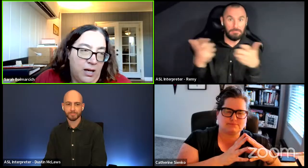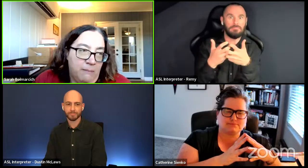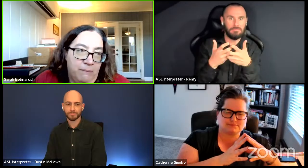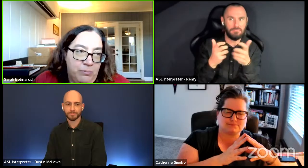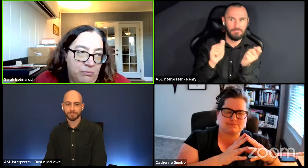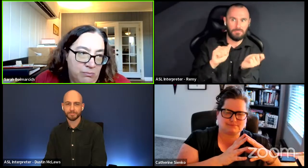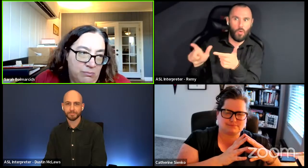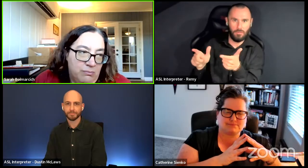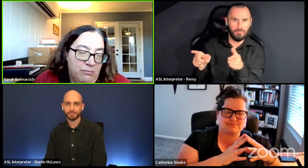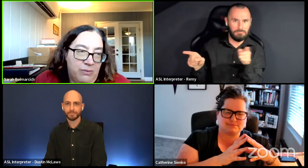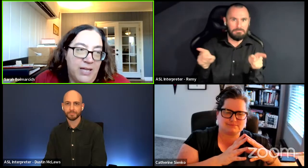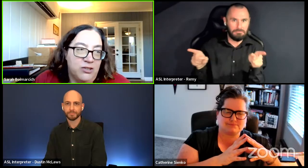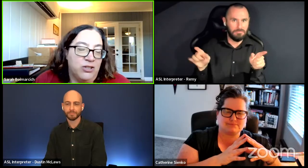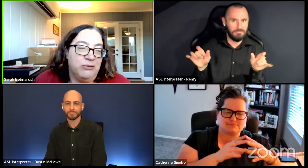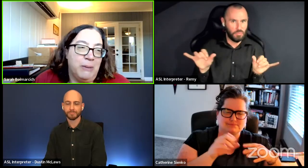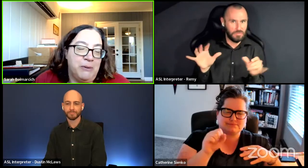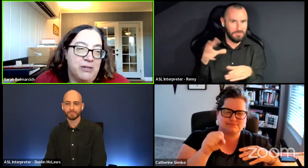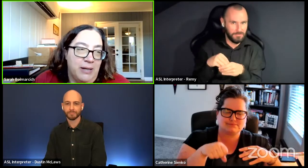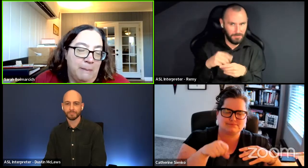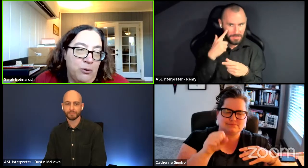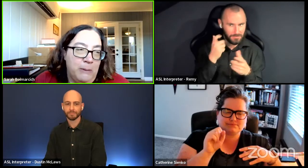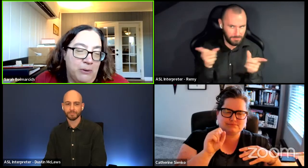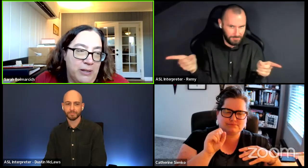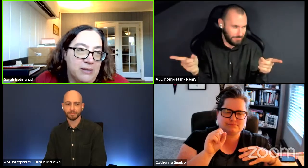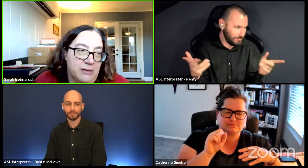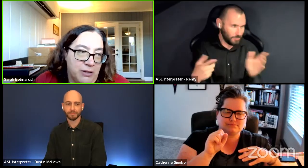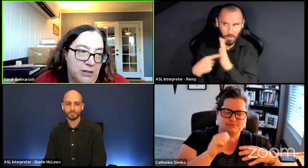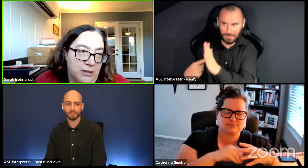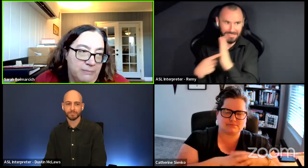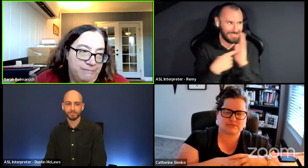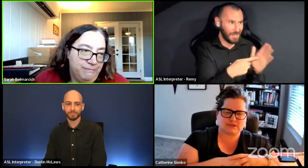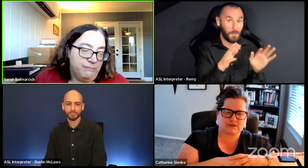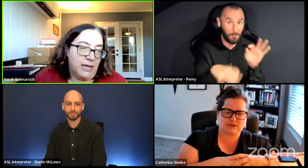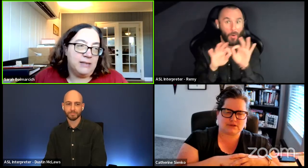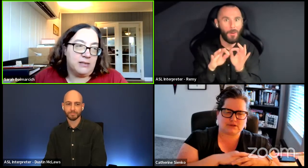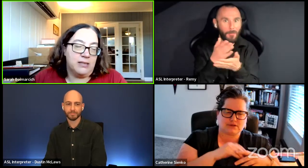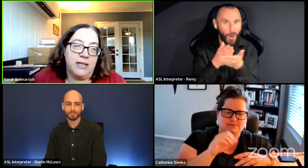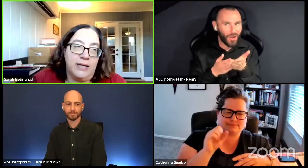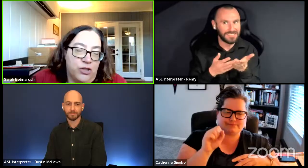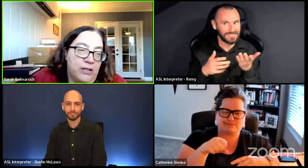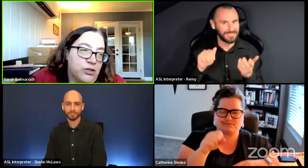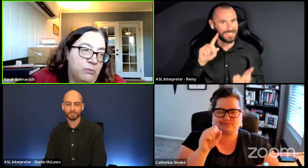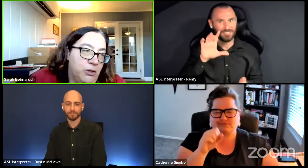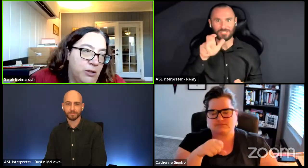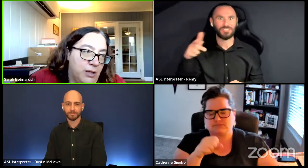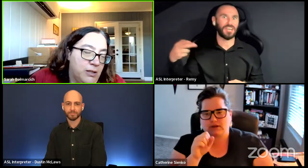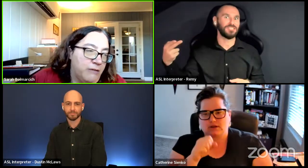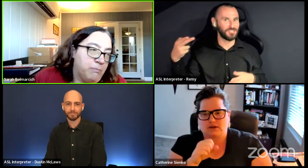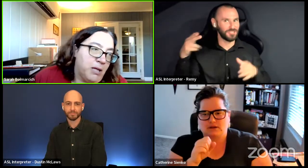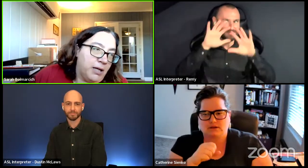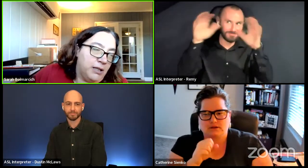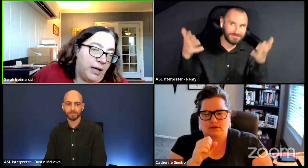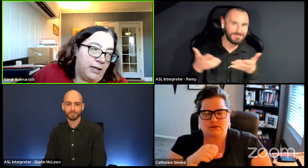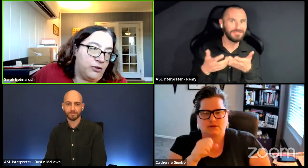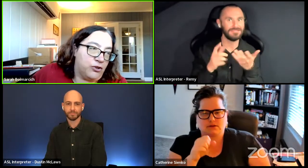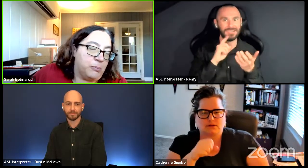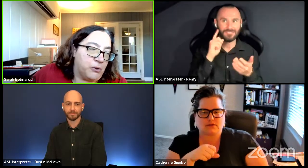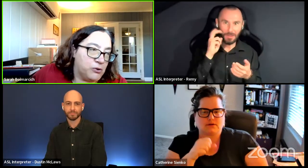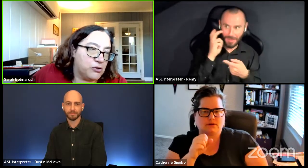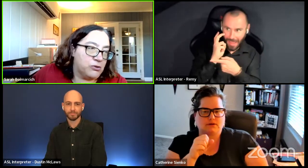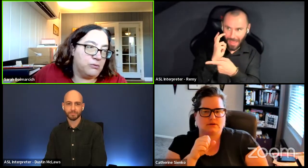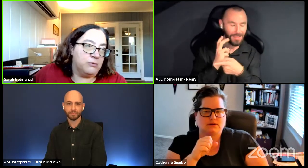because they too represent important parts of the ACDHH community, the deafblind